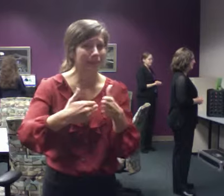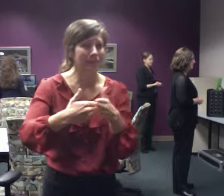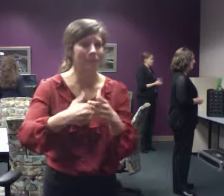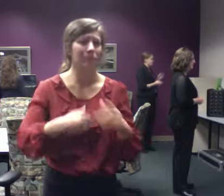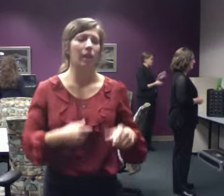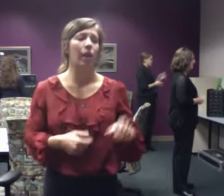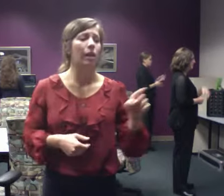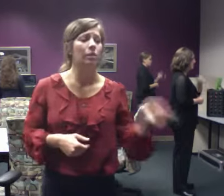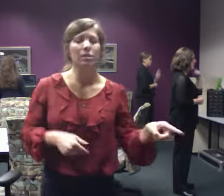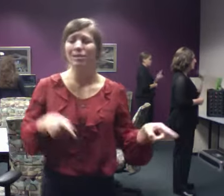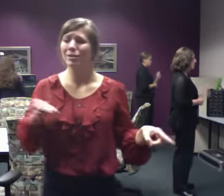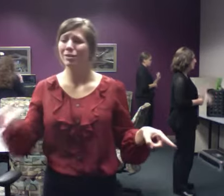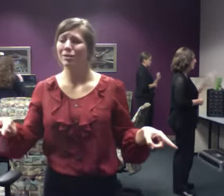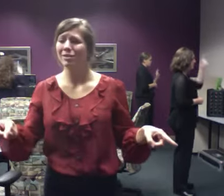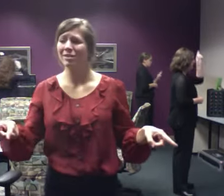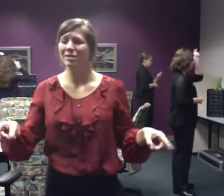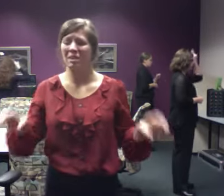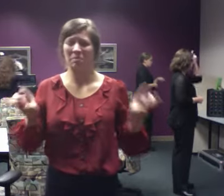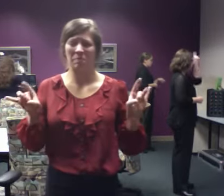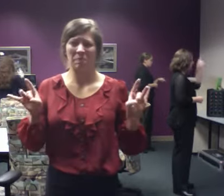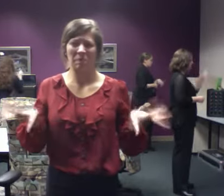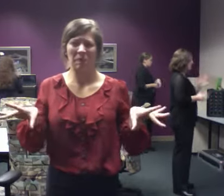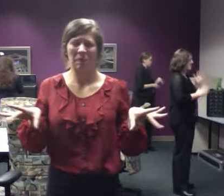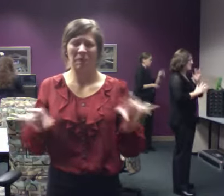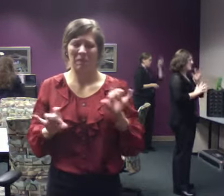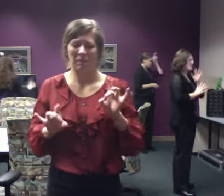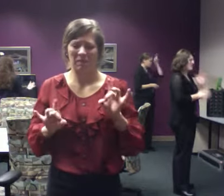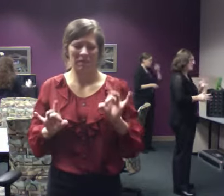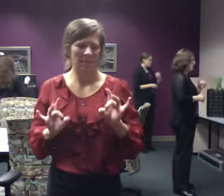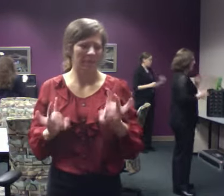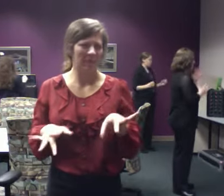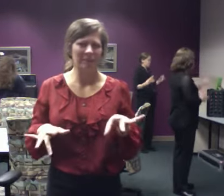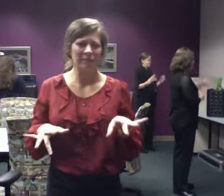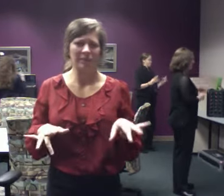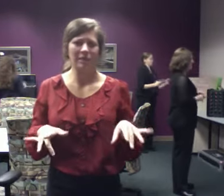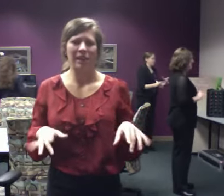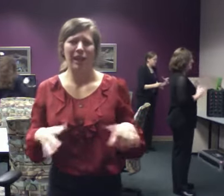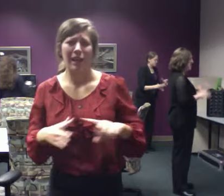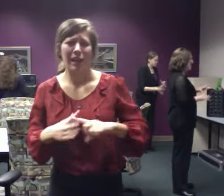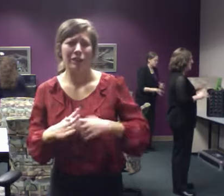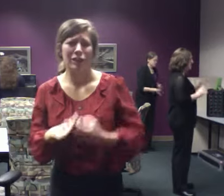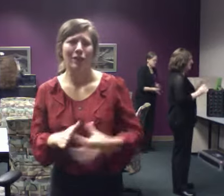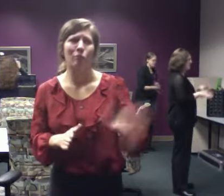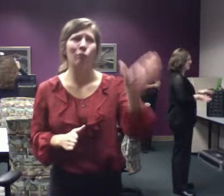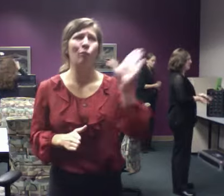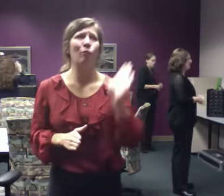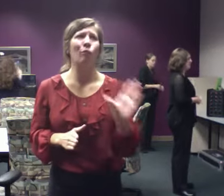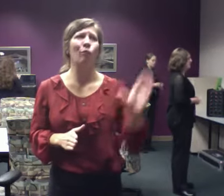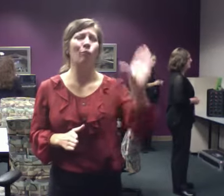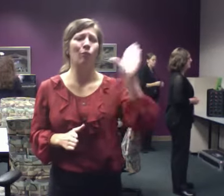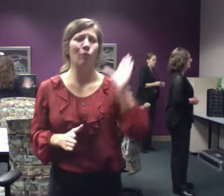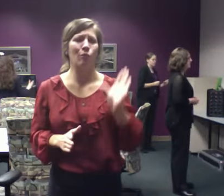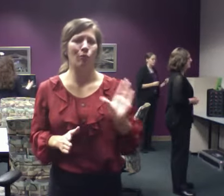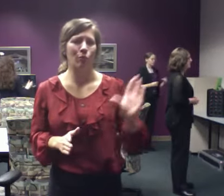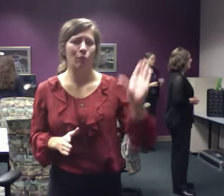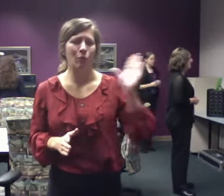other. That hatred and loathing had gone back, well, even when you saw it yesterday in Catherine's film, The Battle on the Ice.